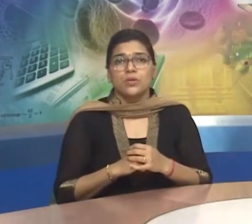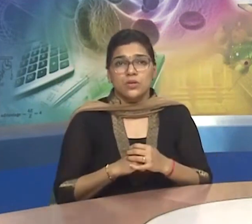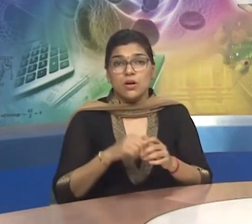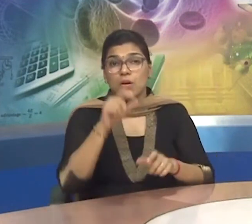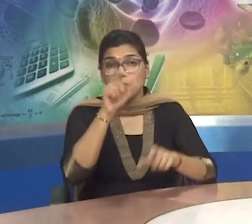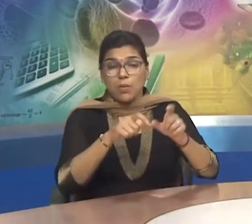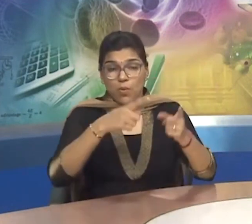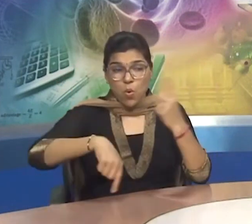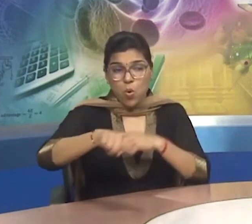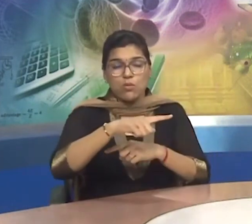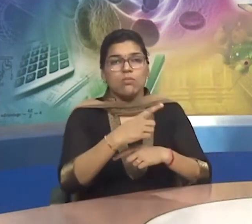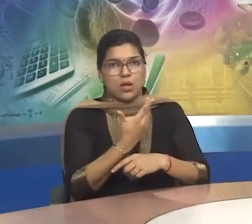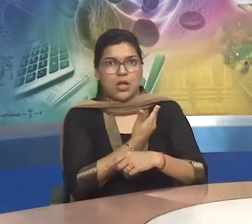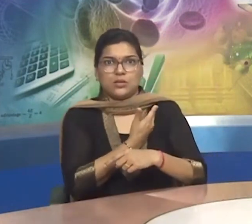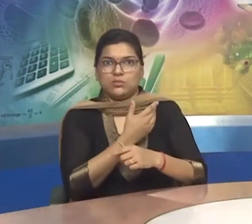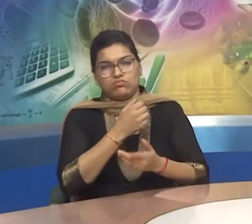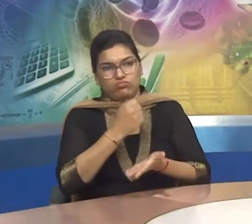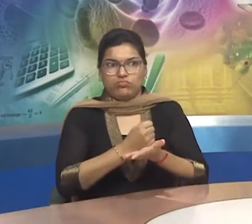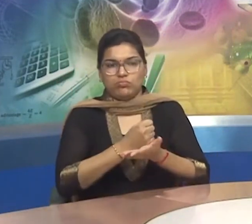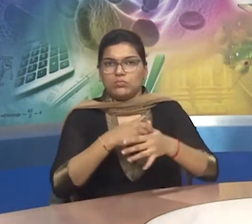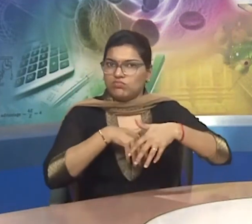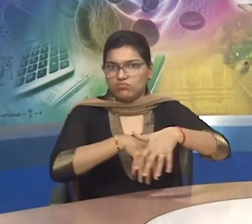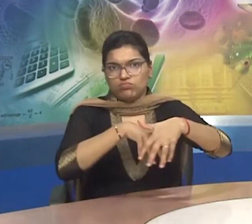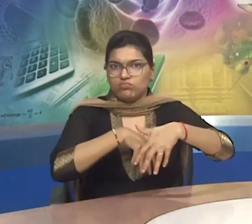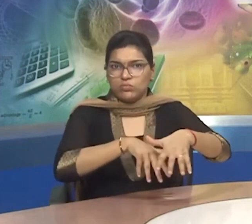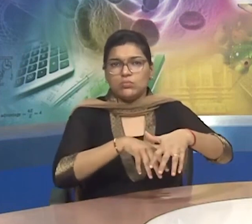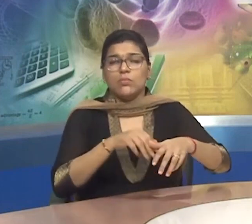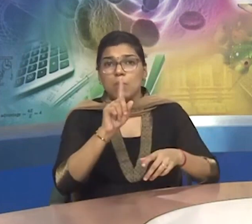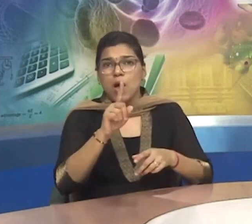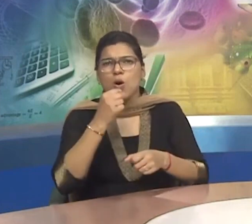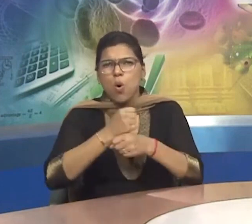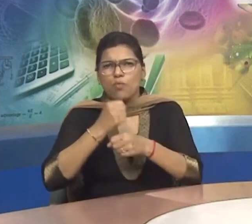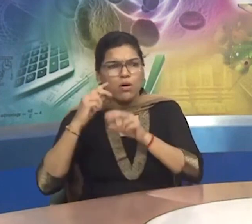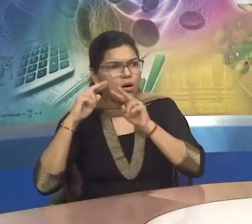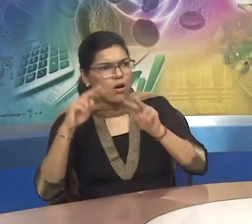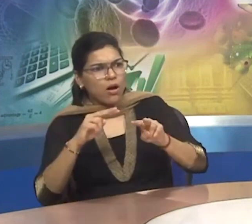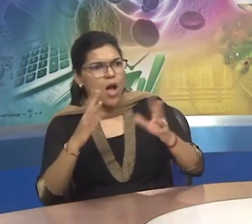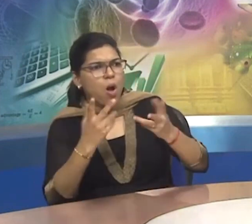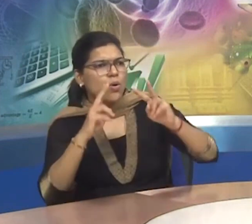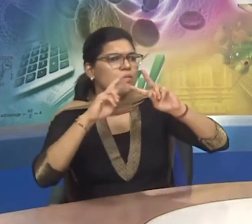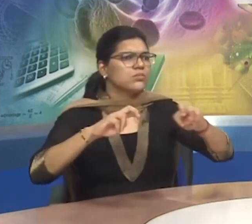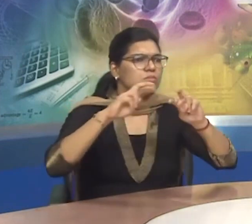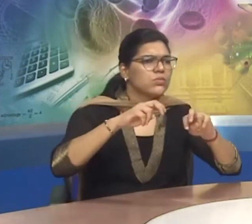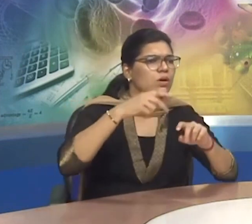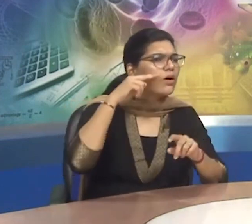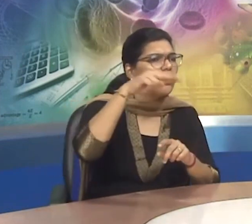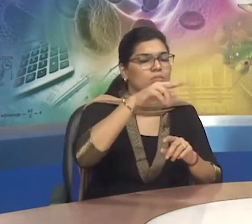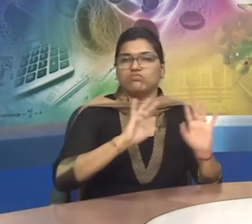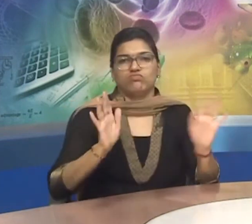and form any association, any NGO. It is our right. And government